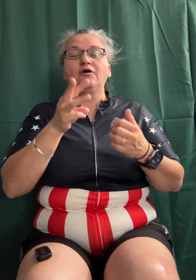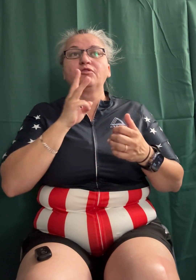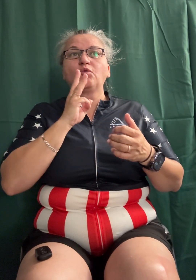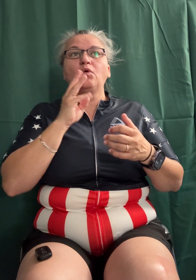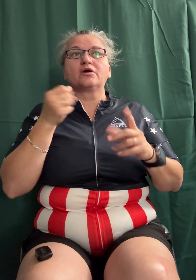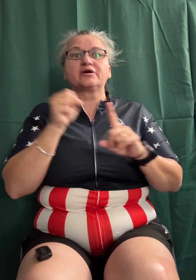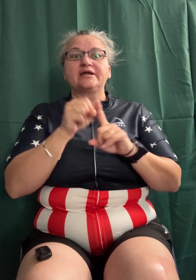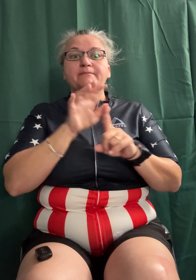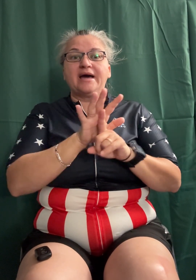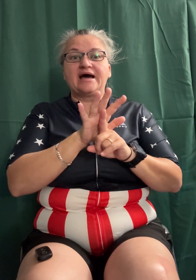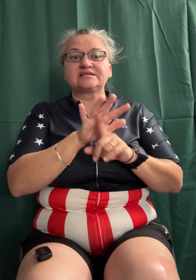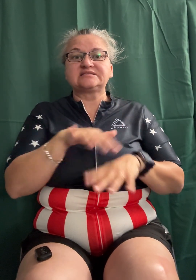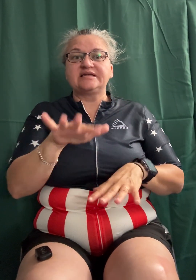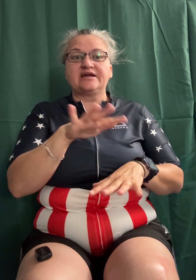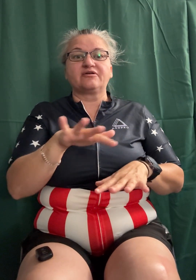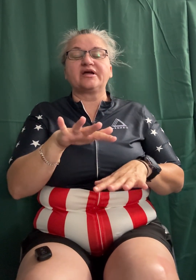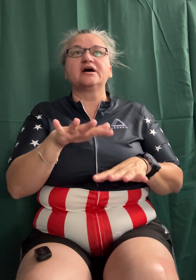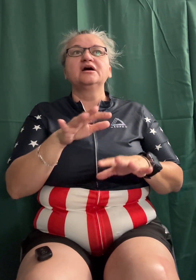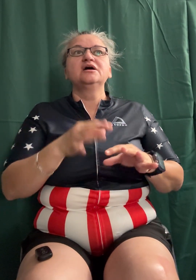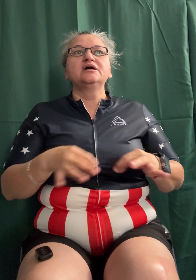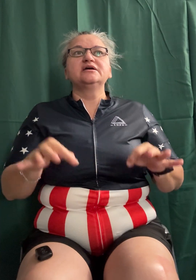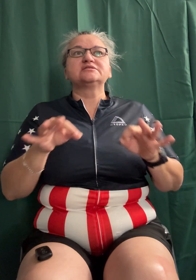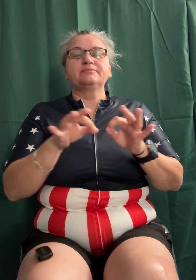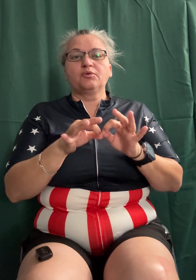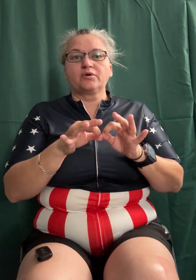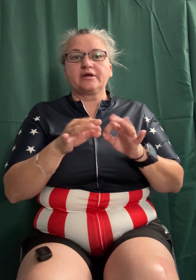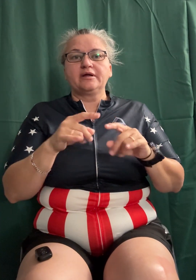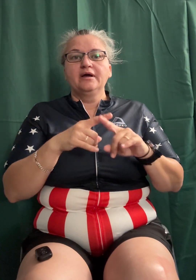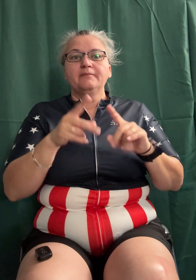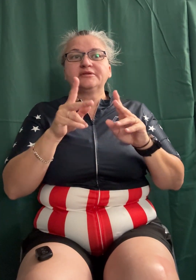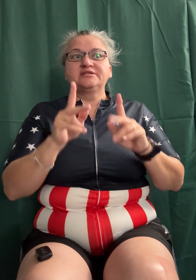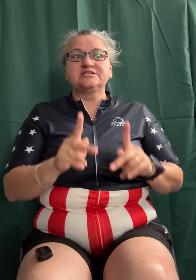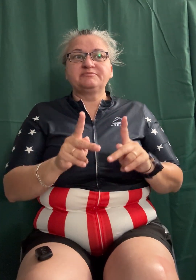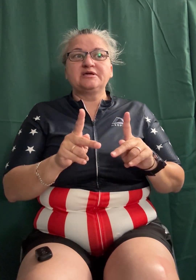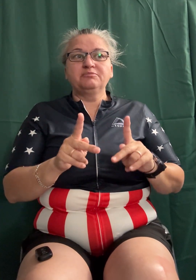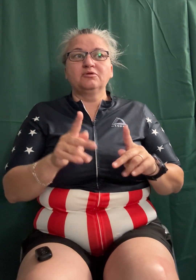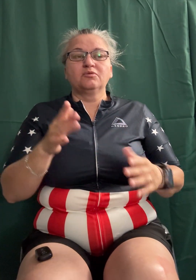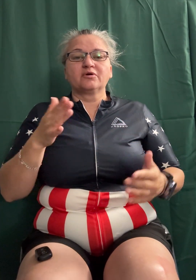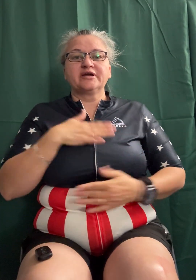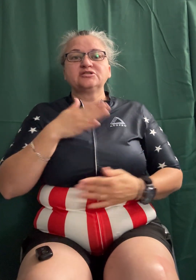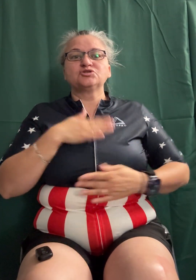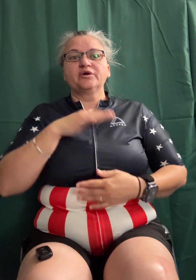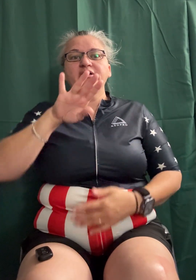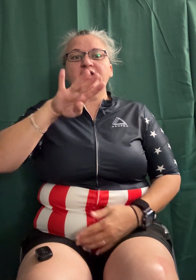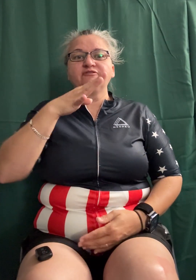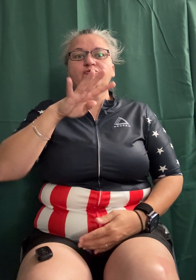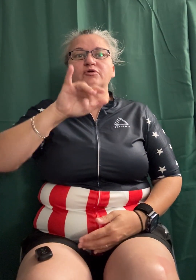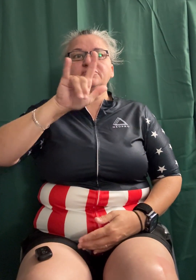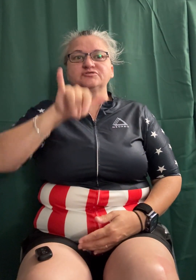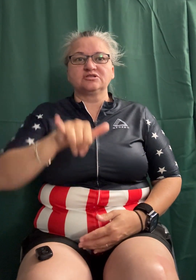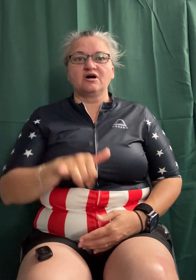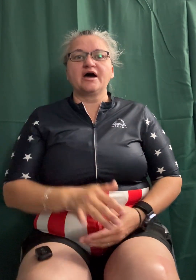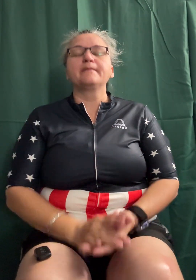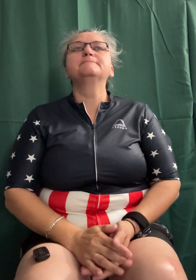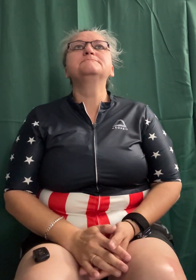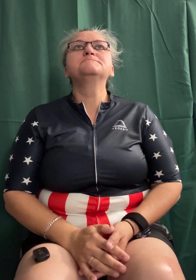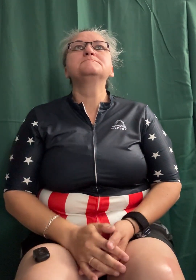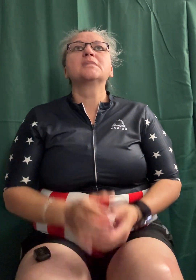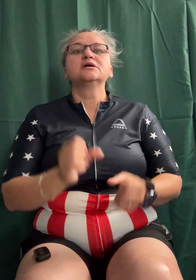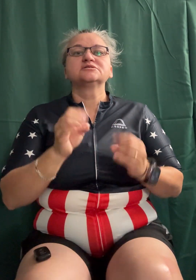the water impacts the area is important. But these people were enjoying a 4th of July.